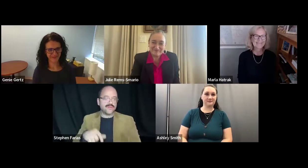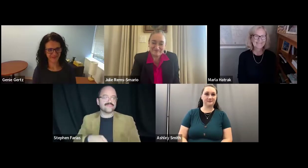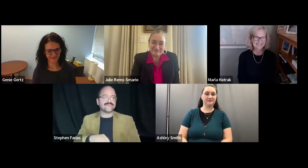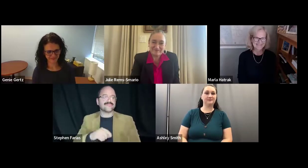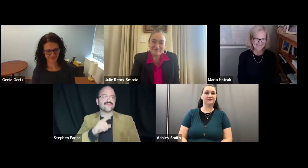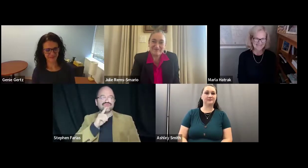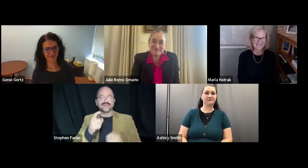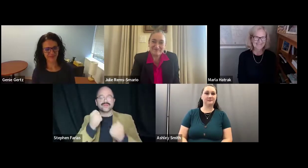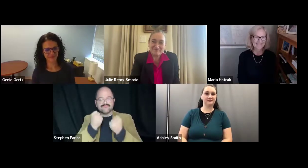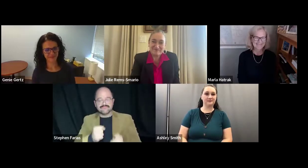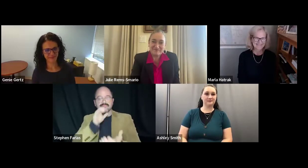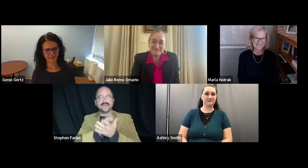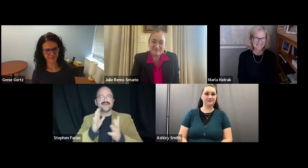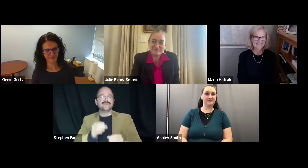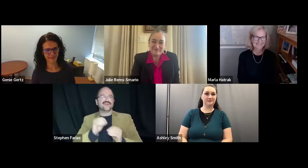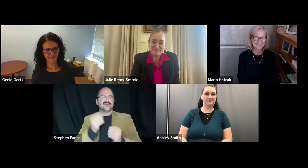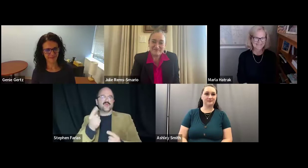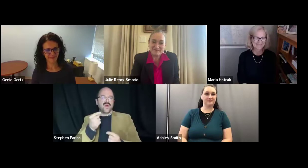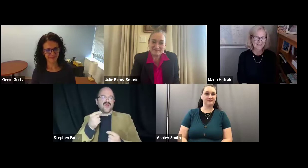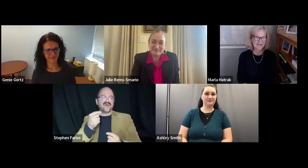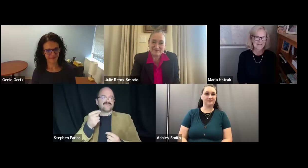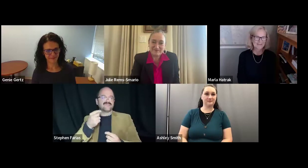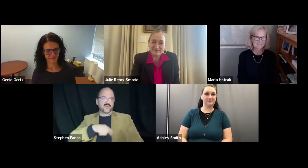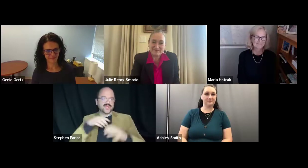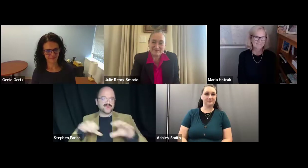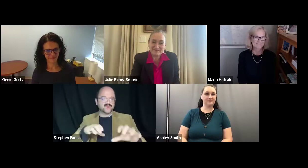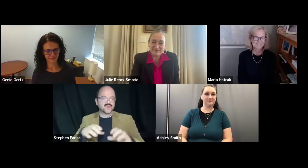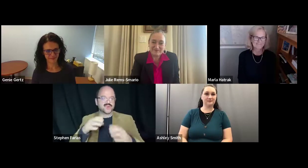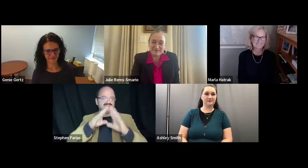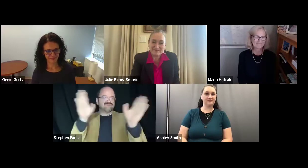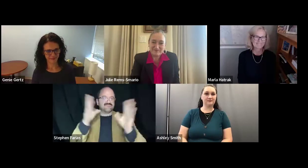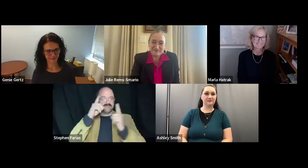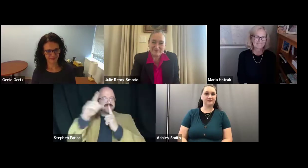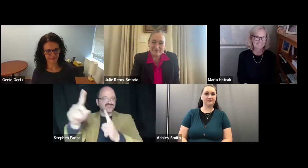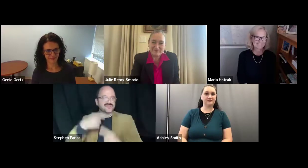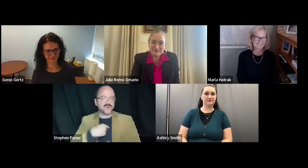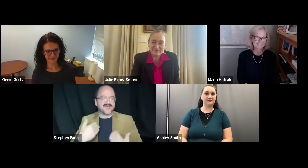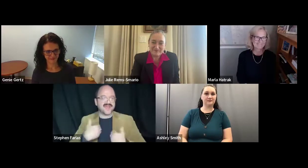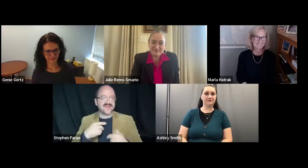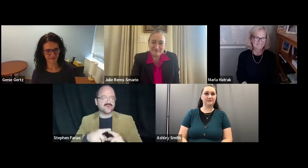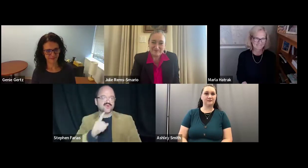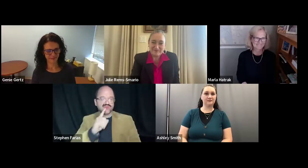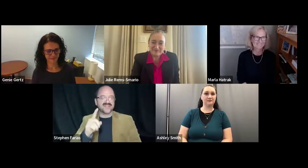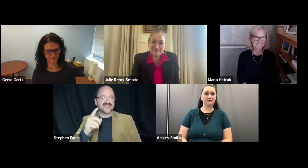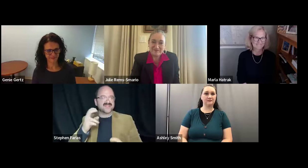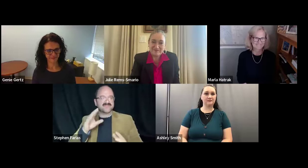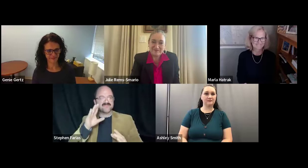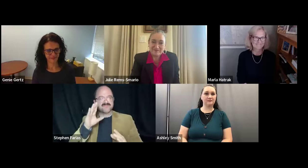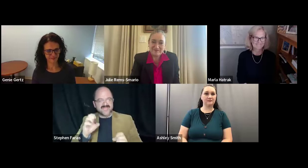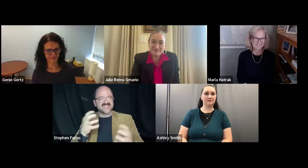as MSSD. So I identify as alum of all three institutions. And currently I'm looking at what we're doing, what we're